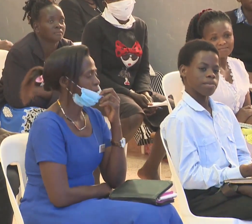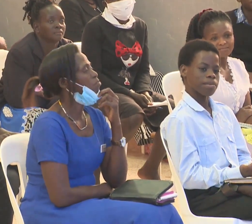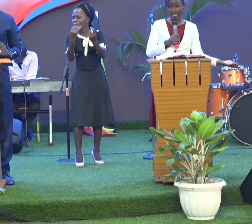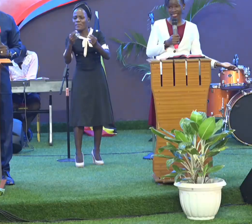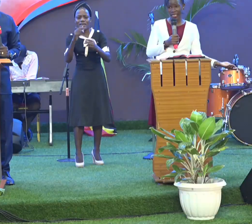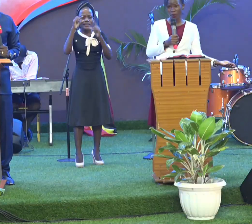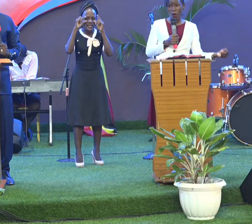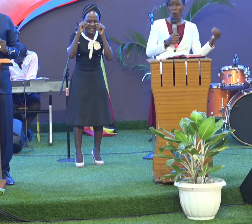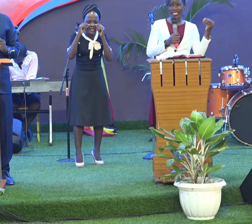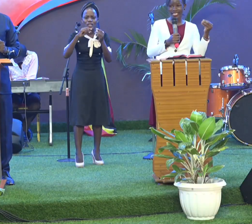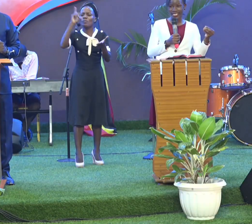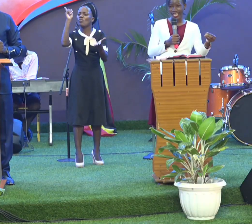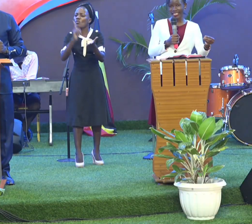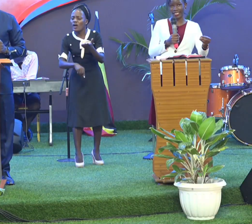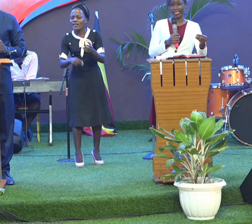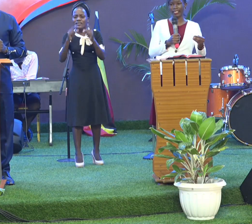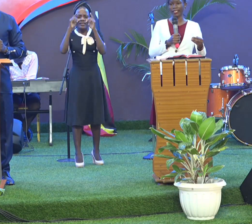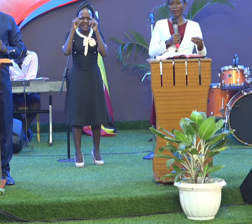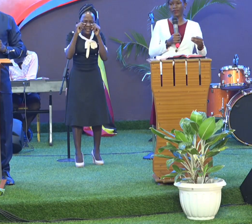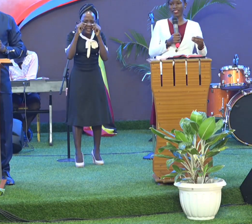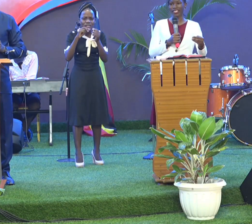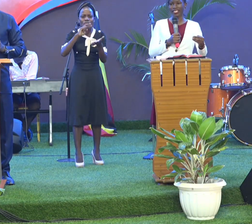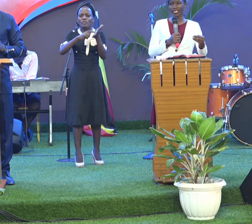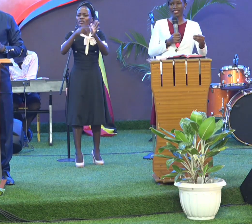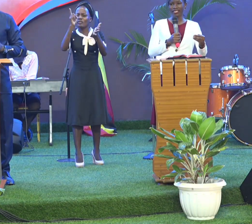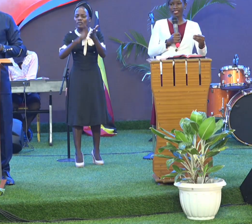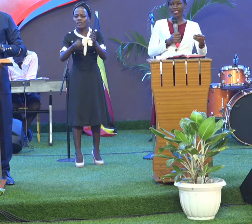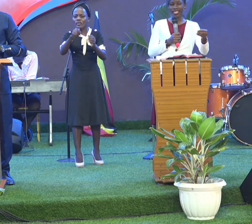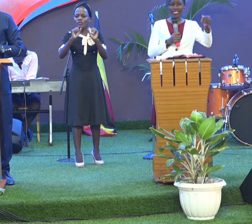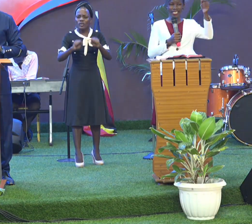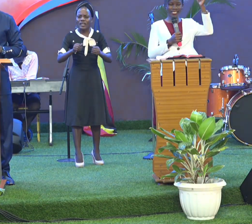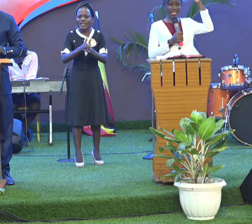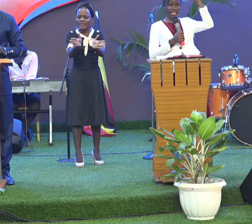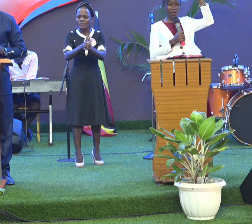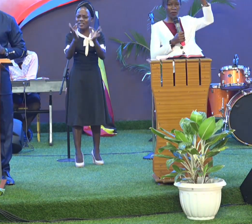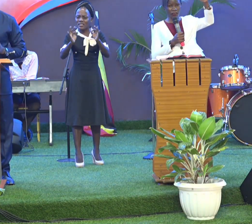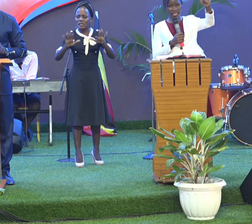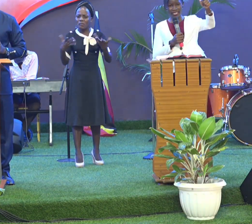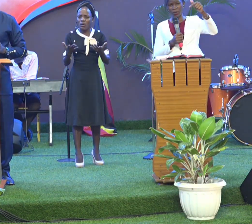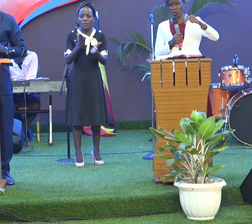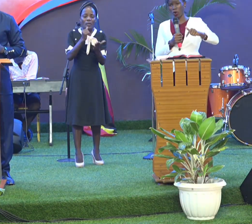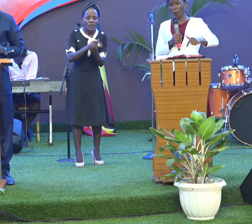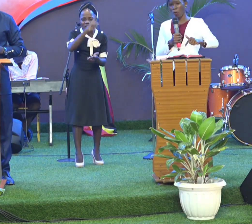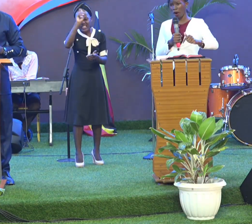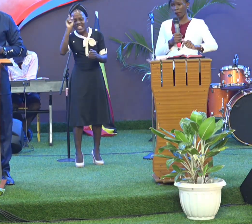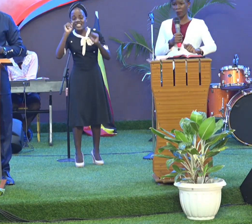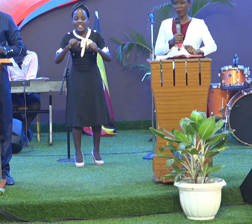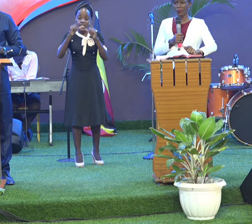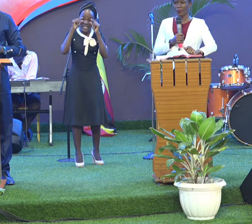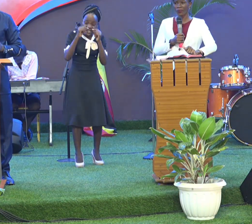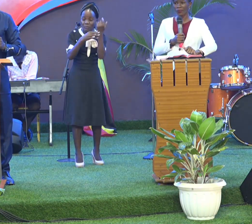who is Mr. Chi? What is it? Echitwala bakabaka na abakopi. That takes the king of kings and those who are